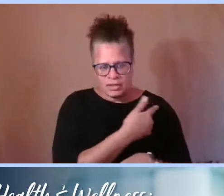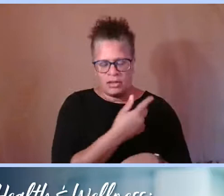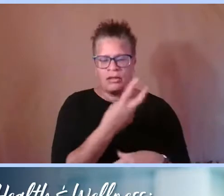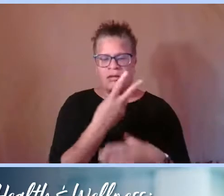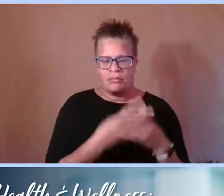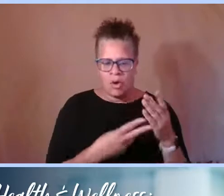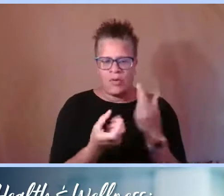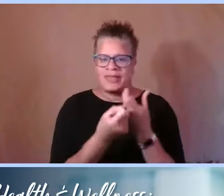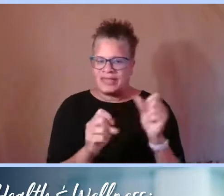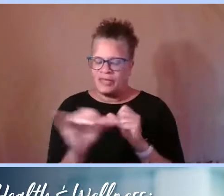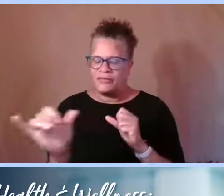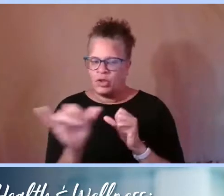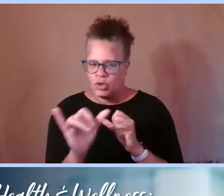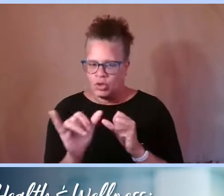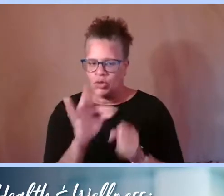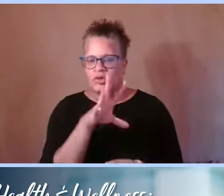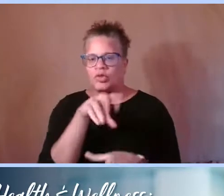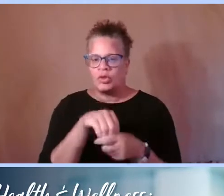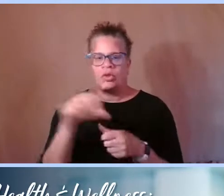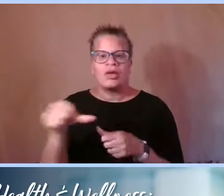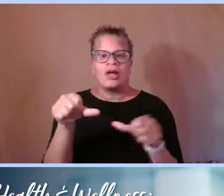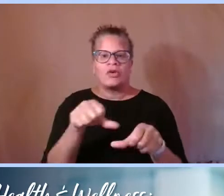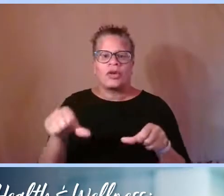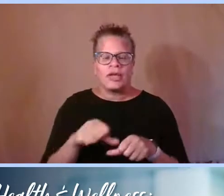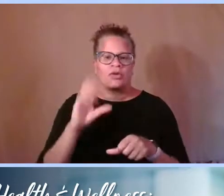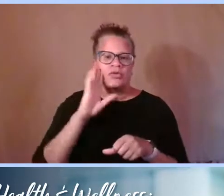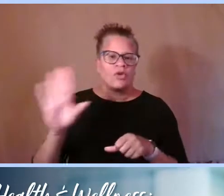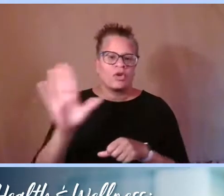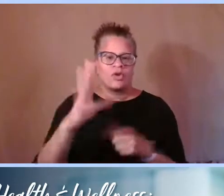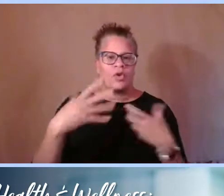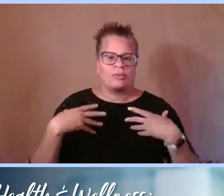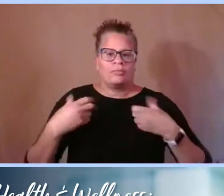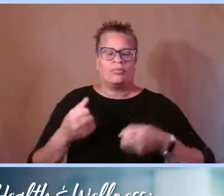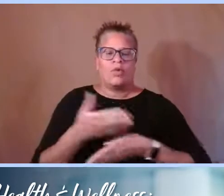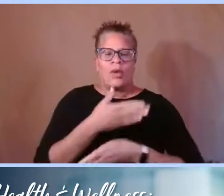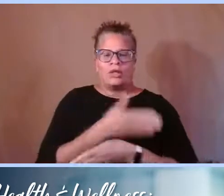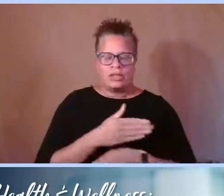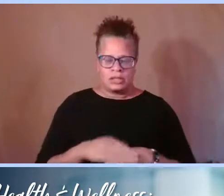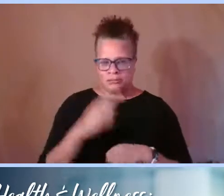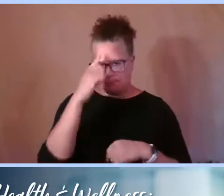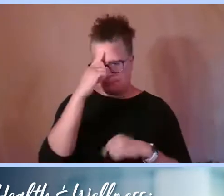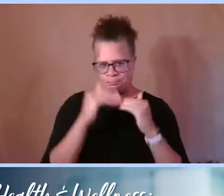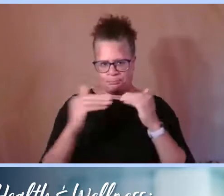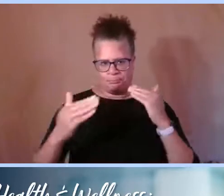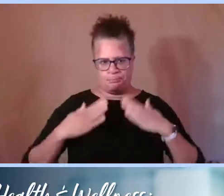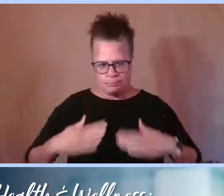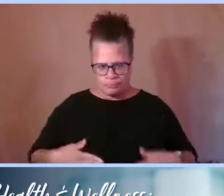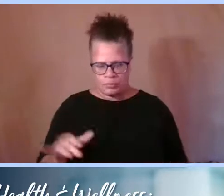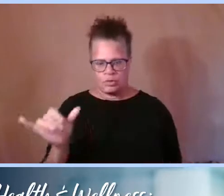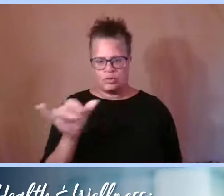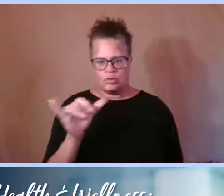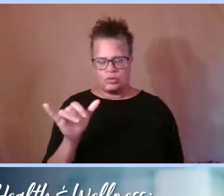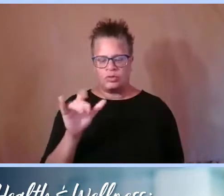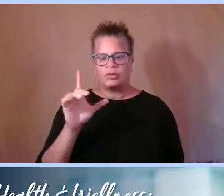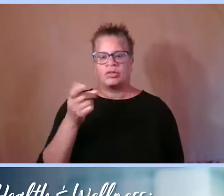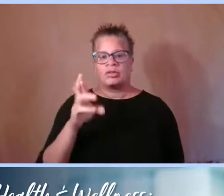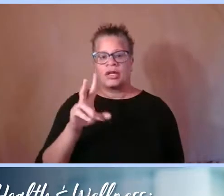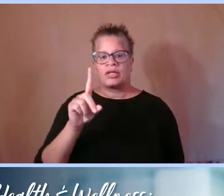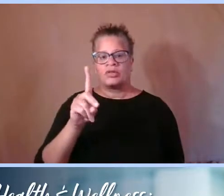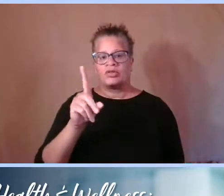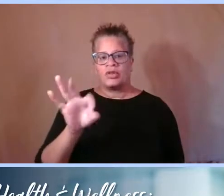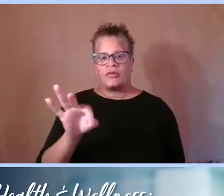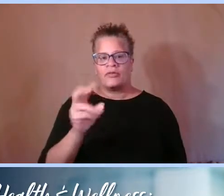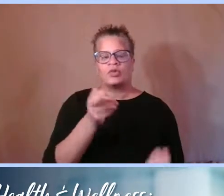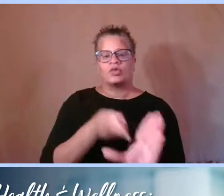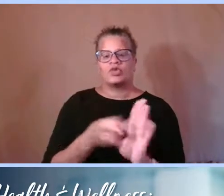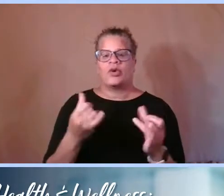COVID safety to include other areas of wellness. So I'm just going to ask Dr. Duffy to join us. We're going to talk a